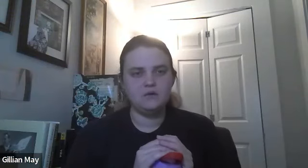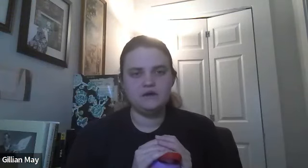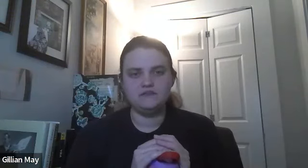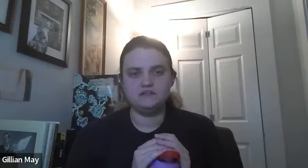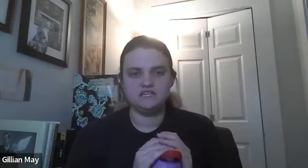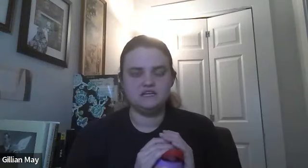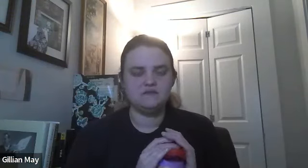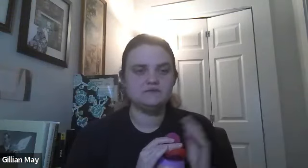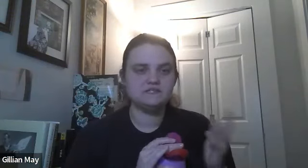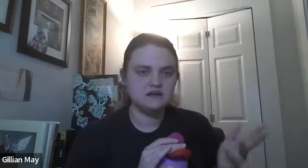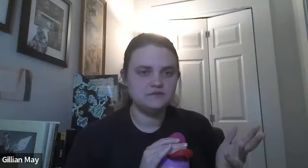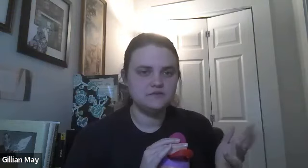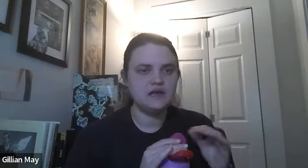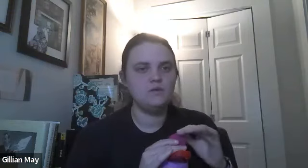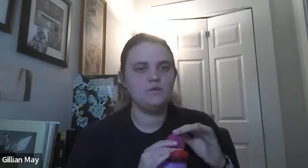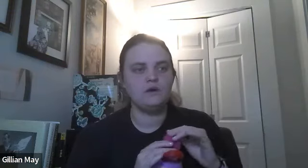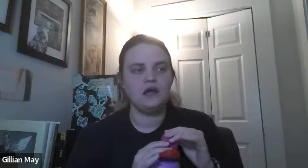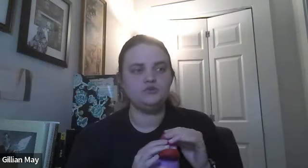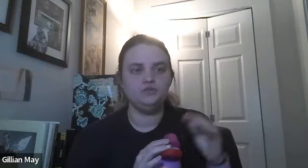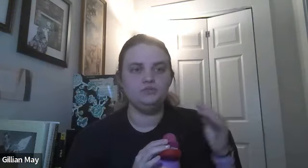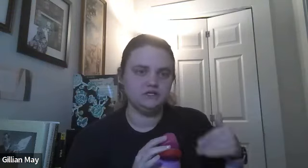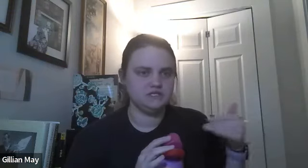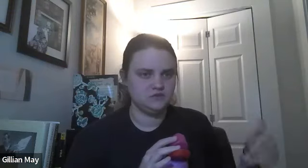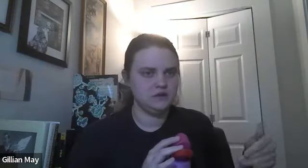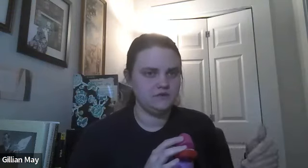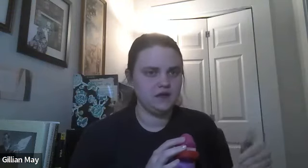if they did have a sign for that or how you would describe that.